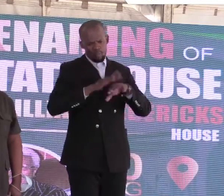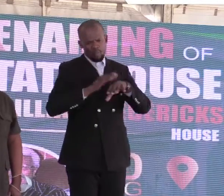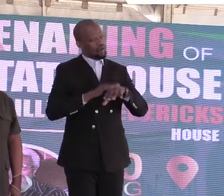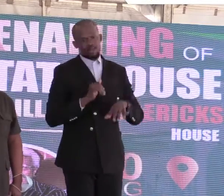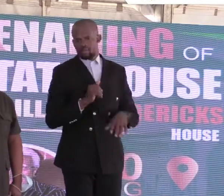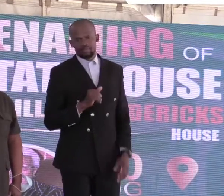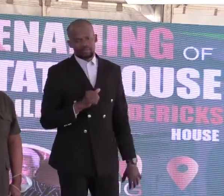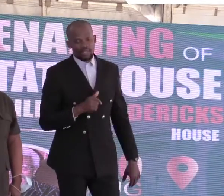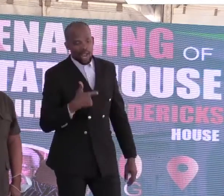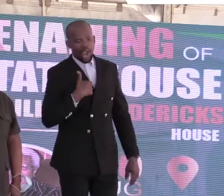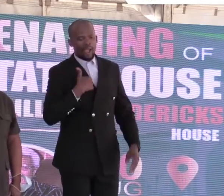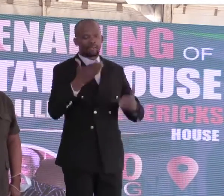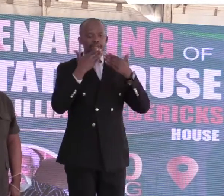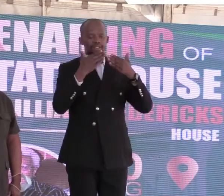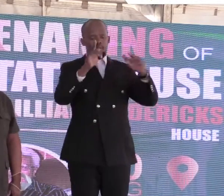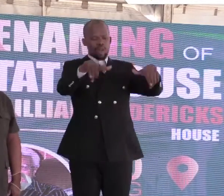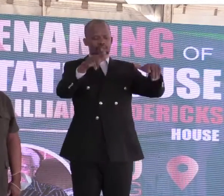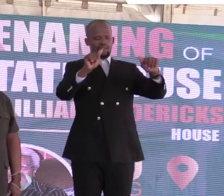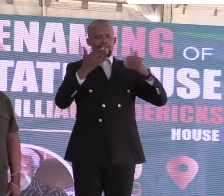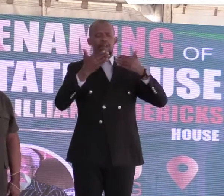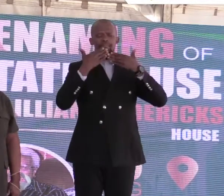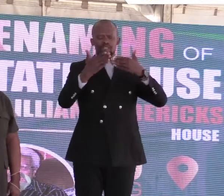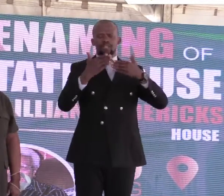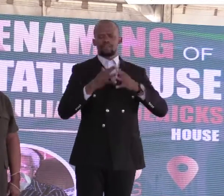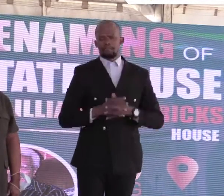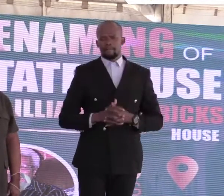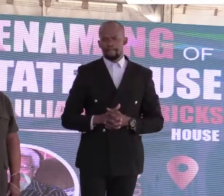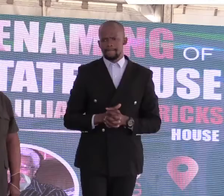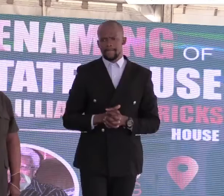on behalf of the legislature